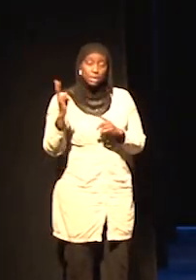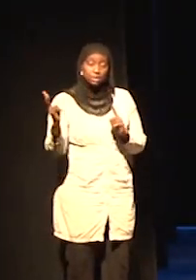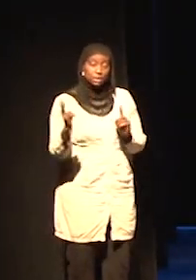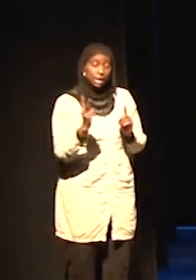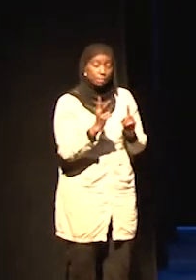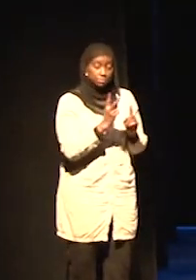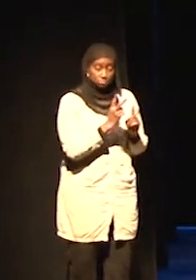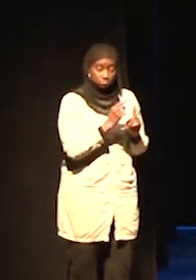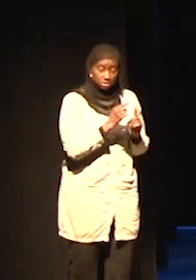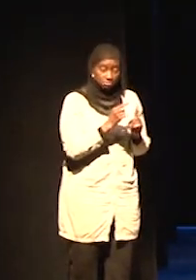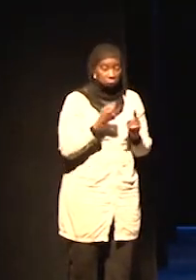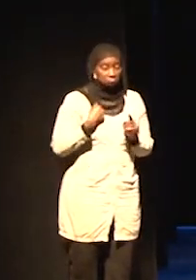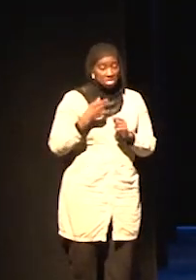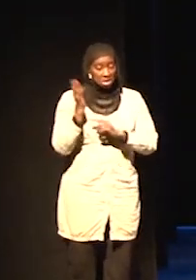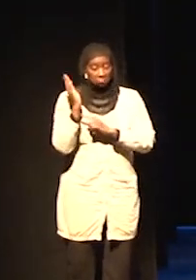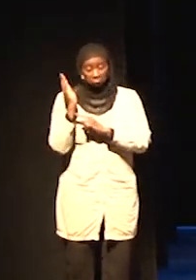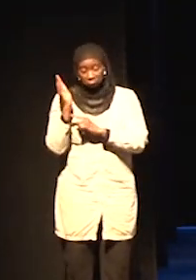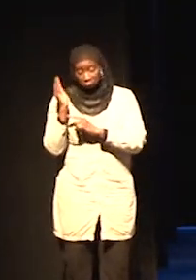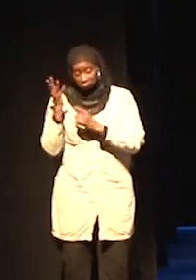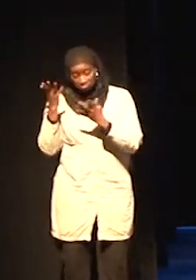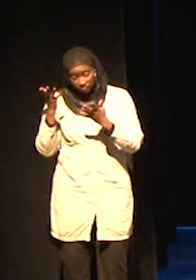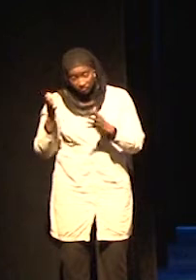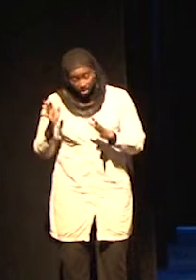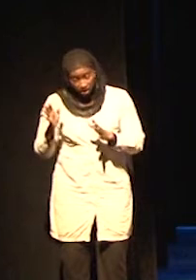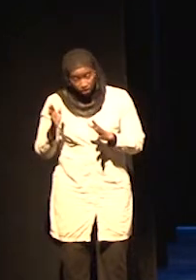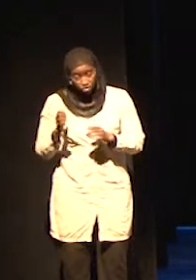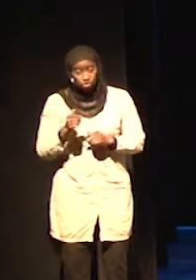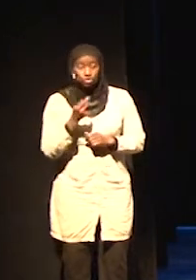I spoke, wearing the head cover,